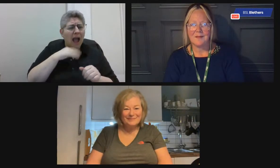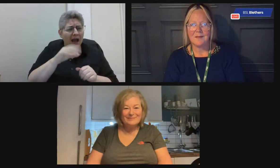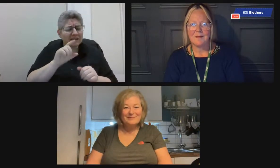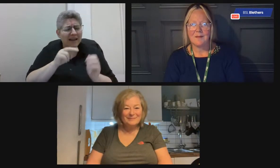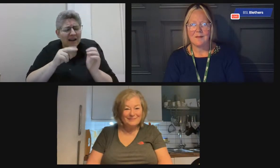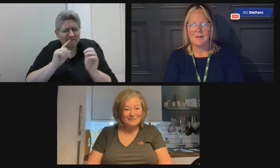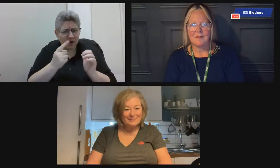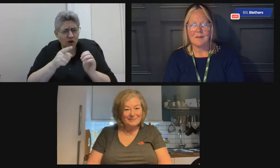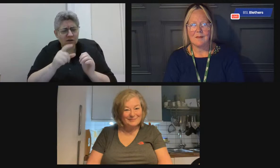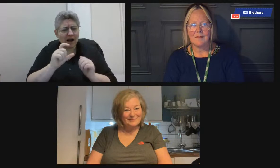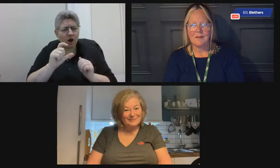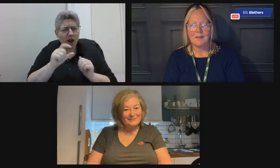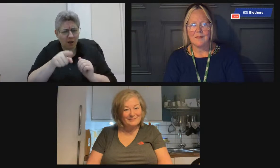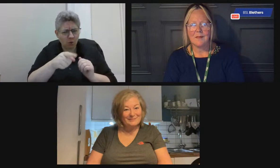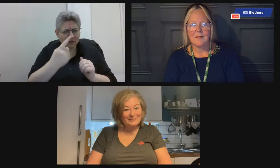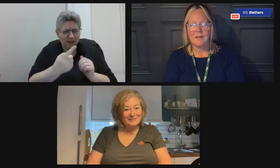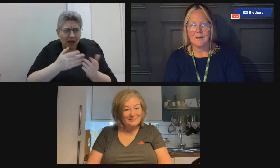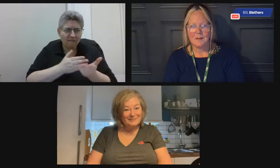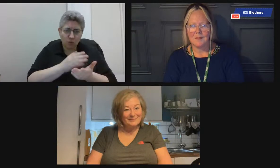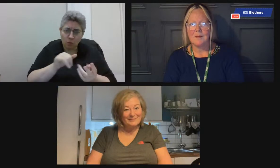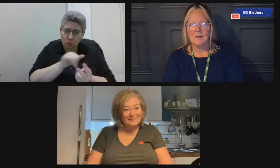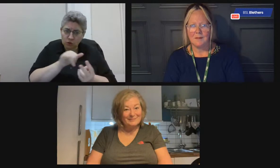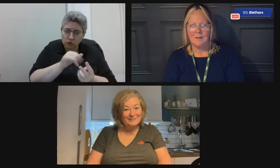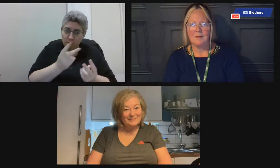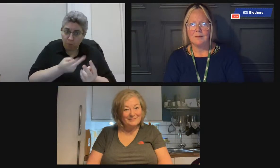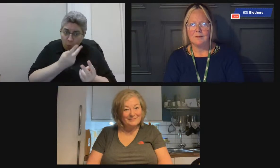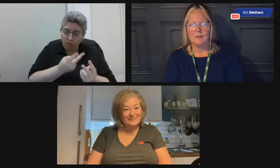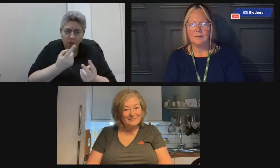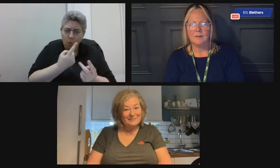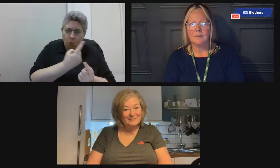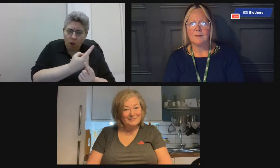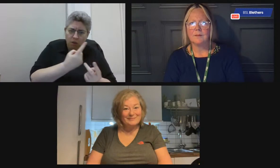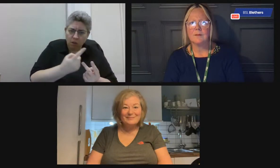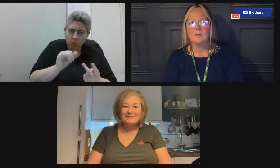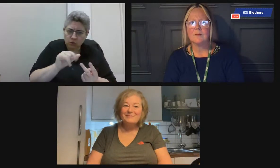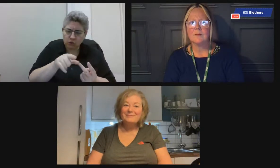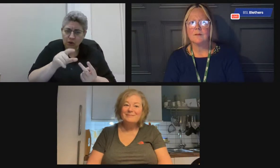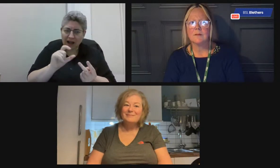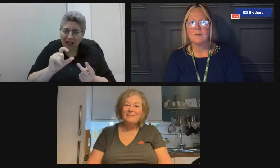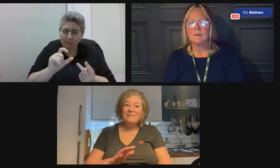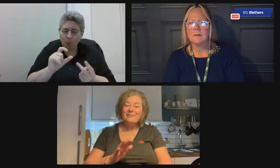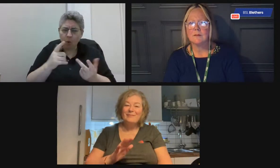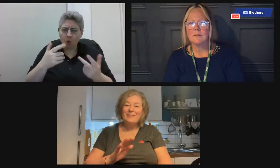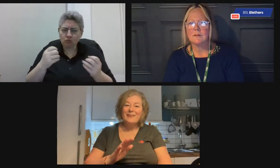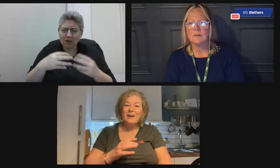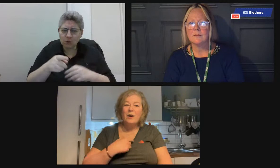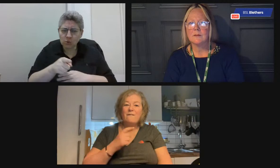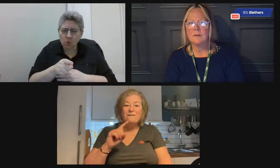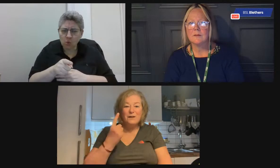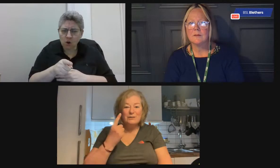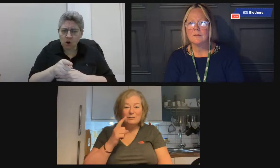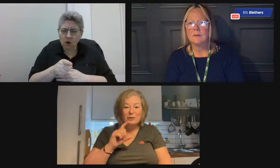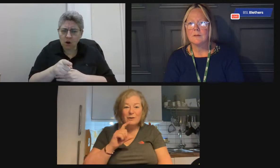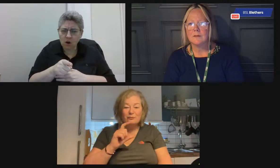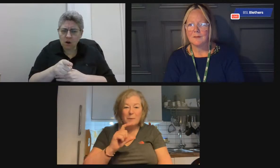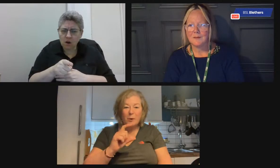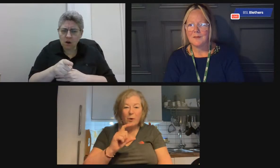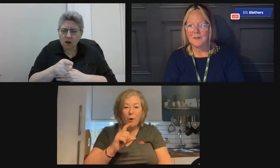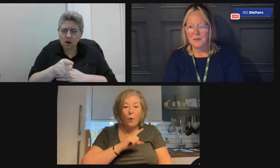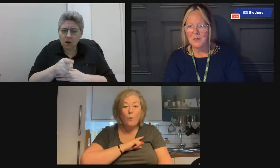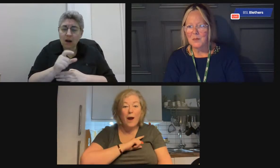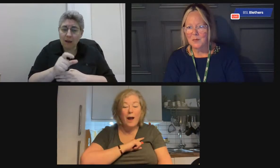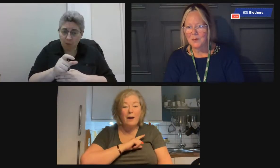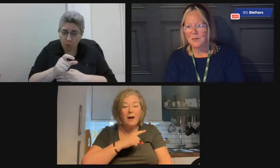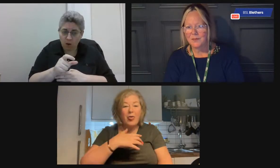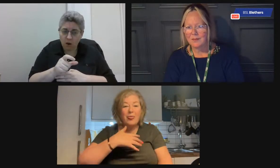confused. Can you maybe I'll ask Colleen, what kind did you go through? Chemotherapy, surgery,